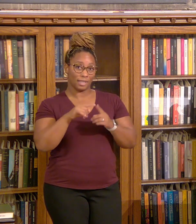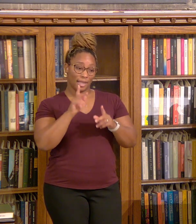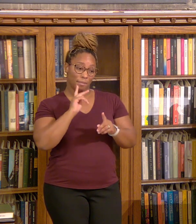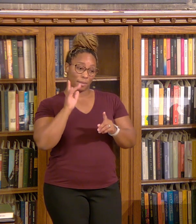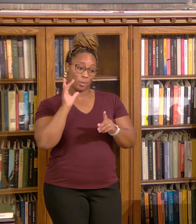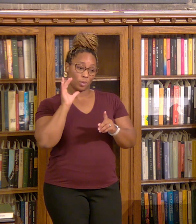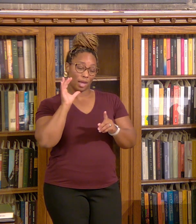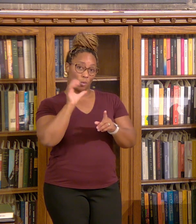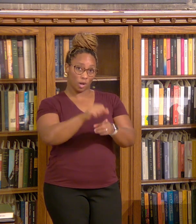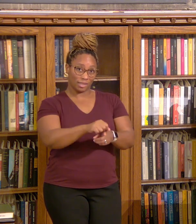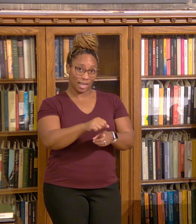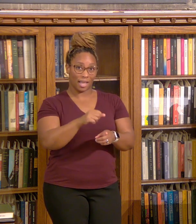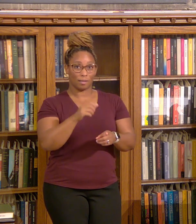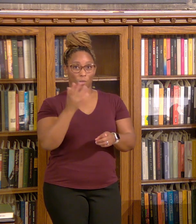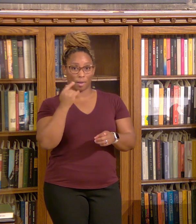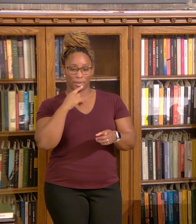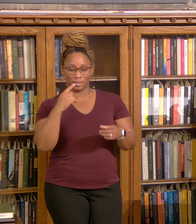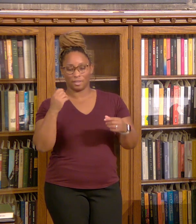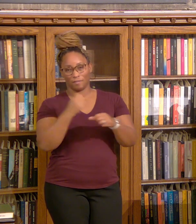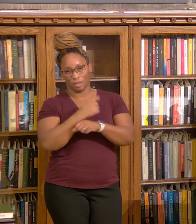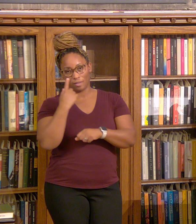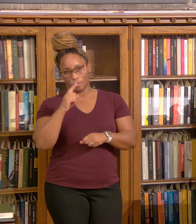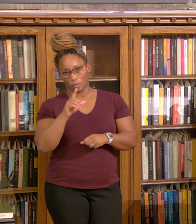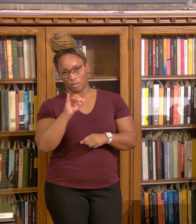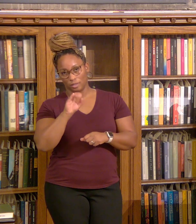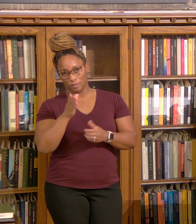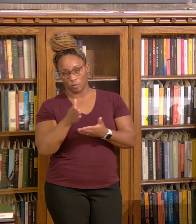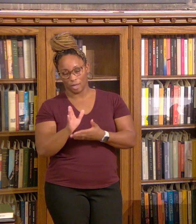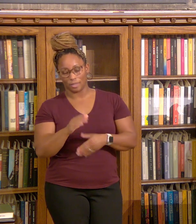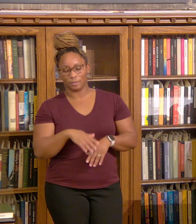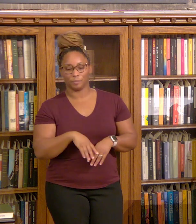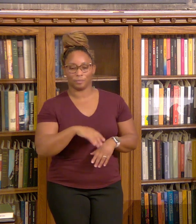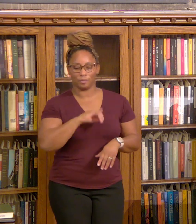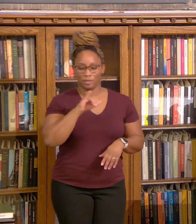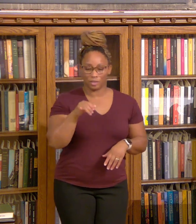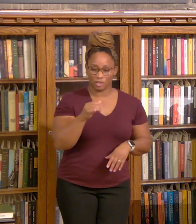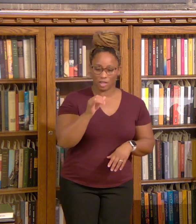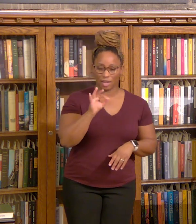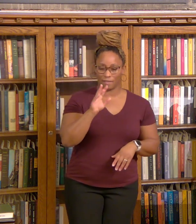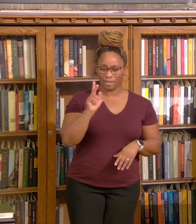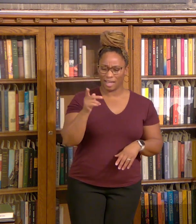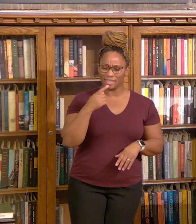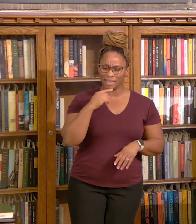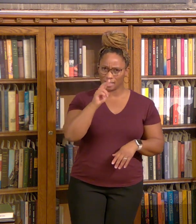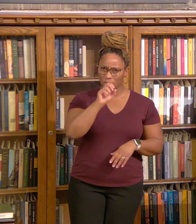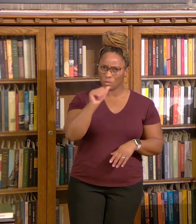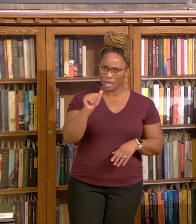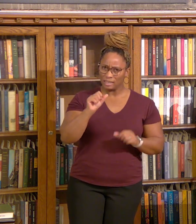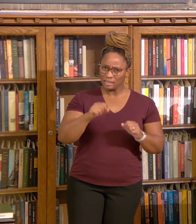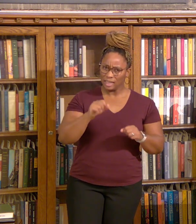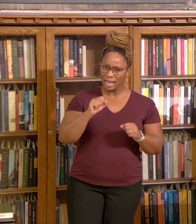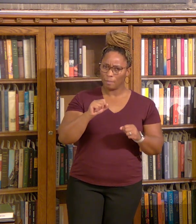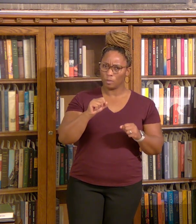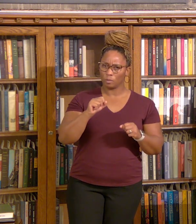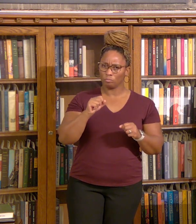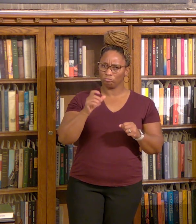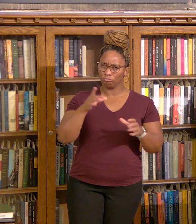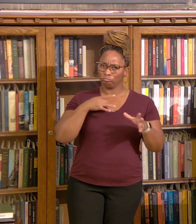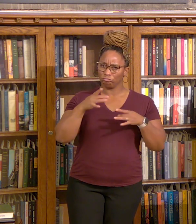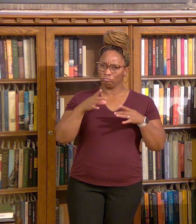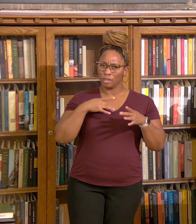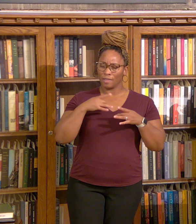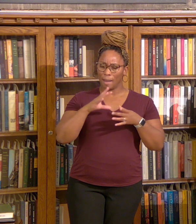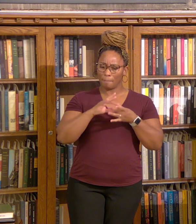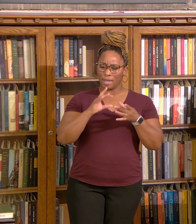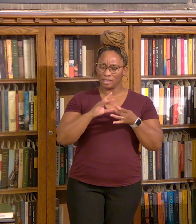for equal rights John H Franklin said that quote the United States was quite capable of taking the message of democracy